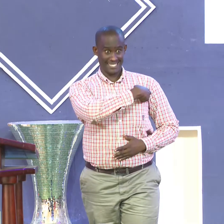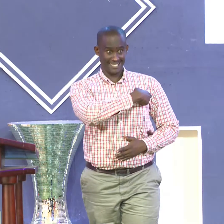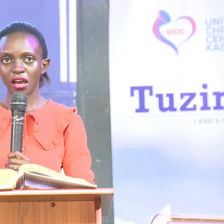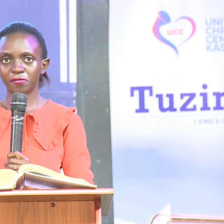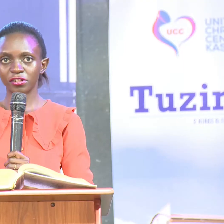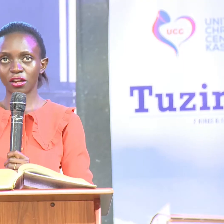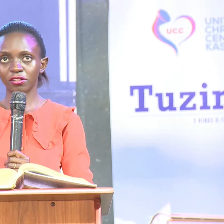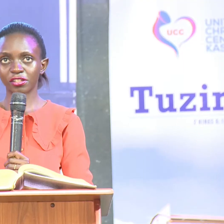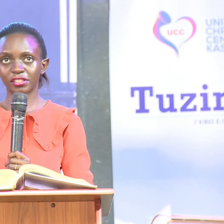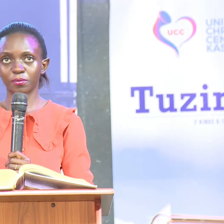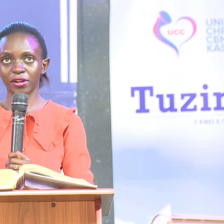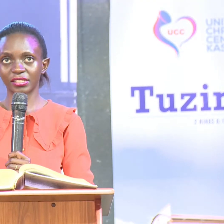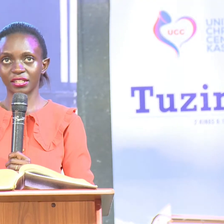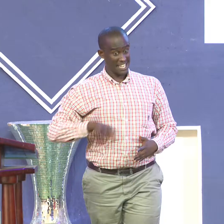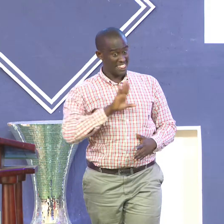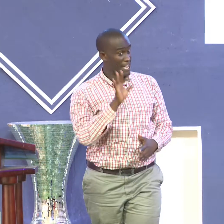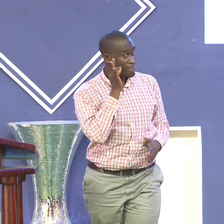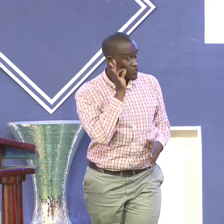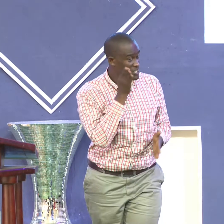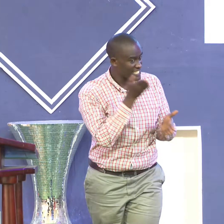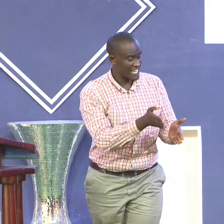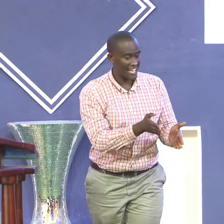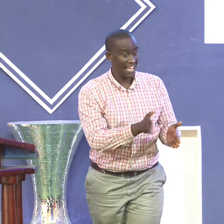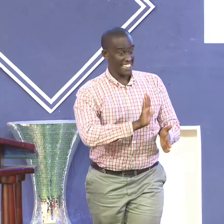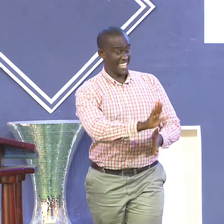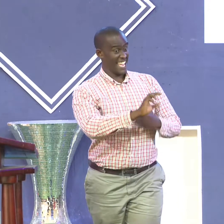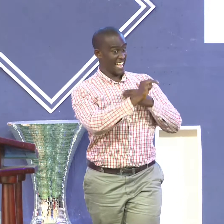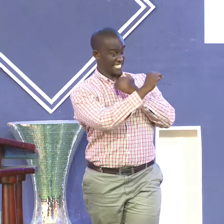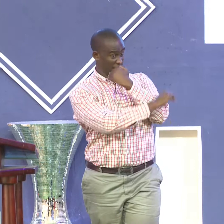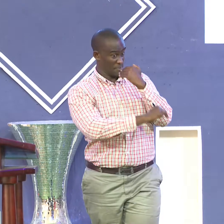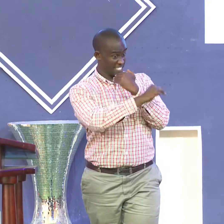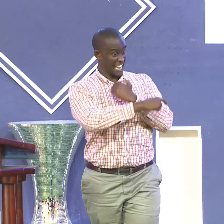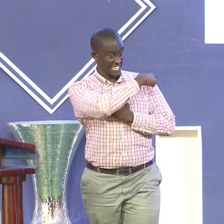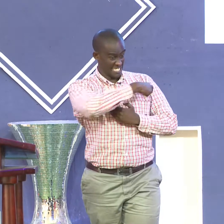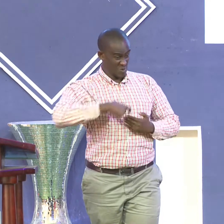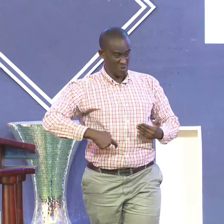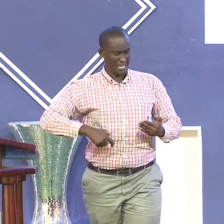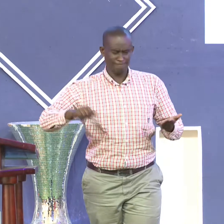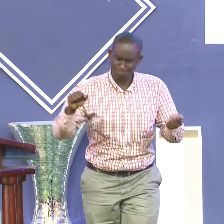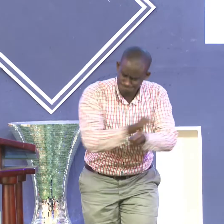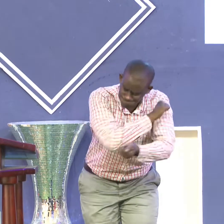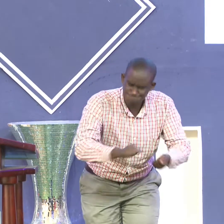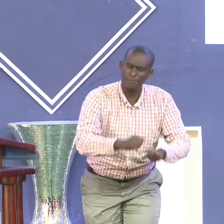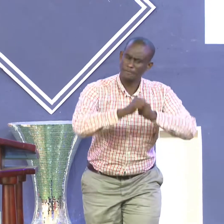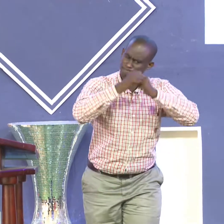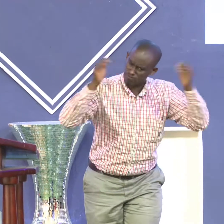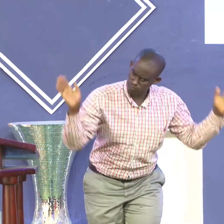Jebusites, their fruit are also still present. The nations were destroyed